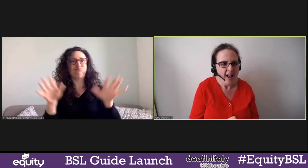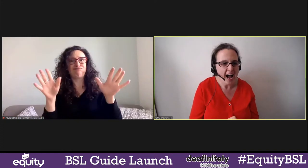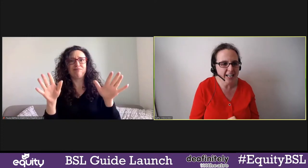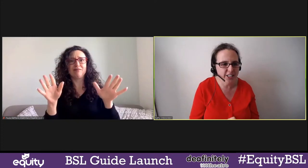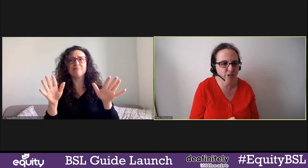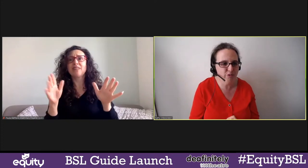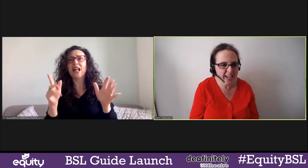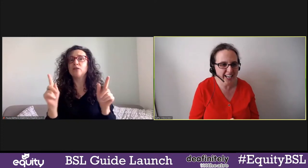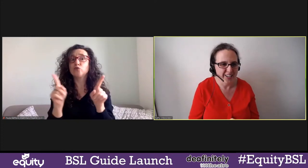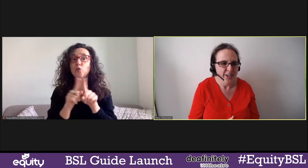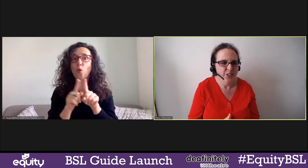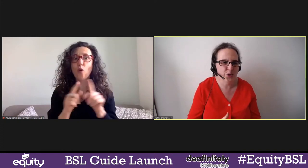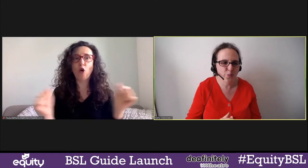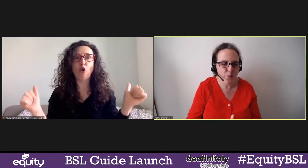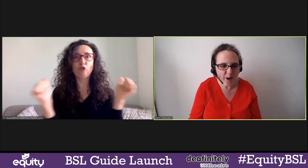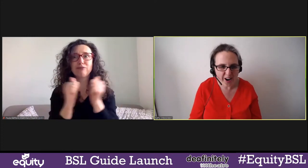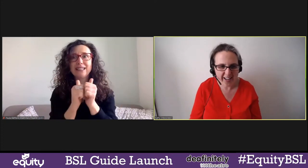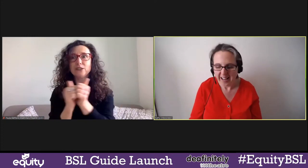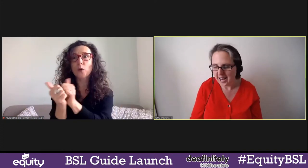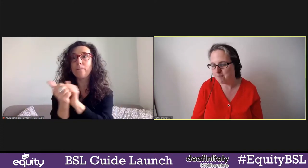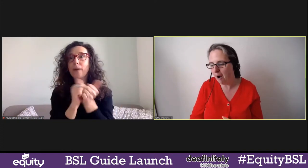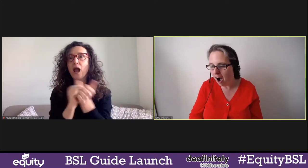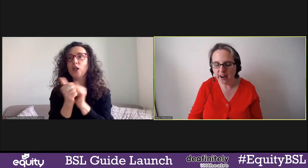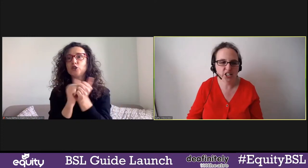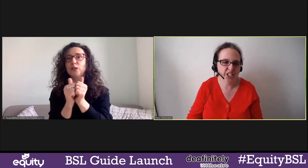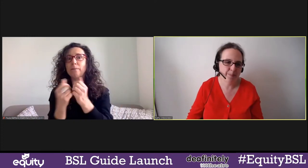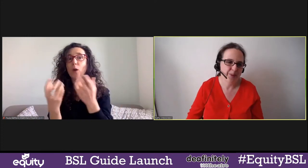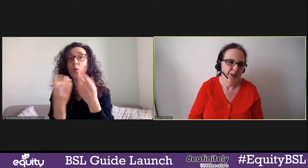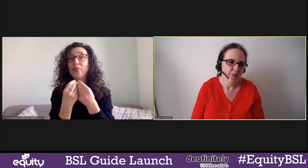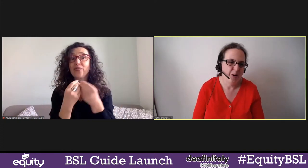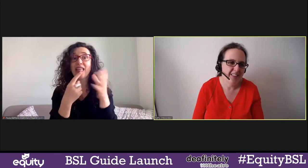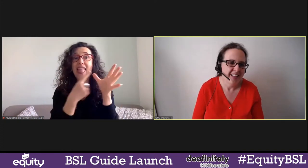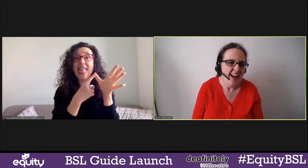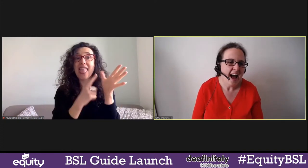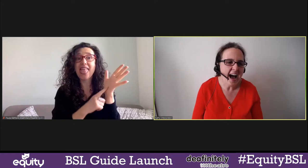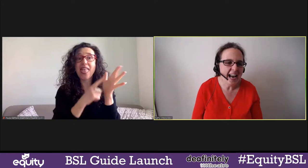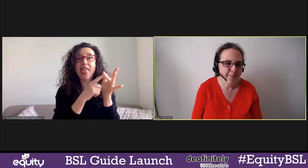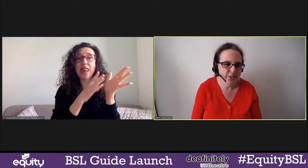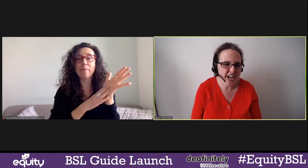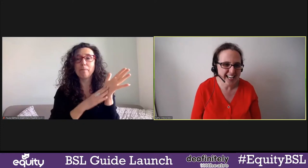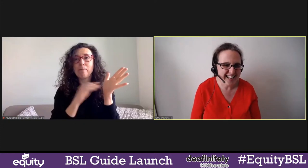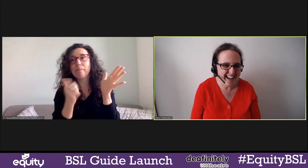and agreeing to work in partnership with Alim Jayda,